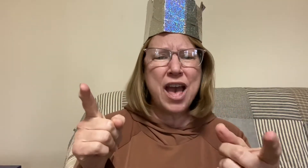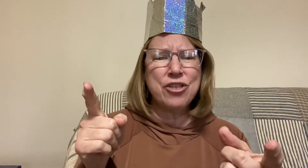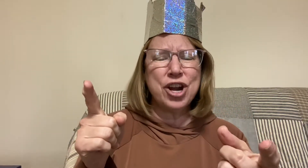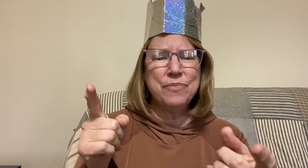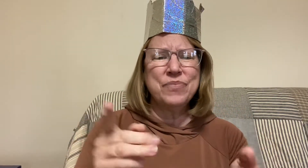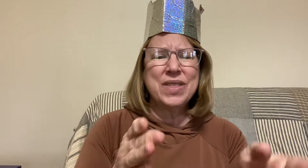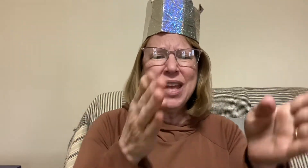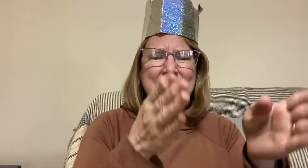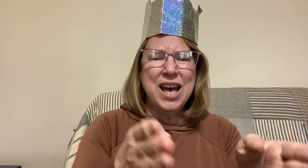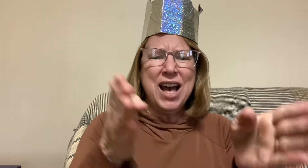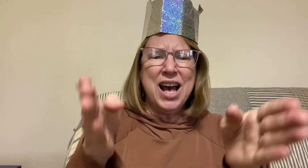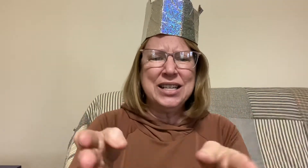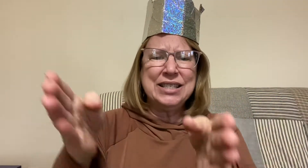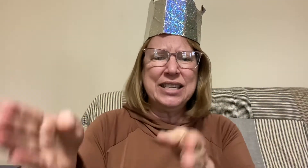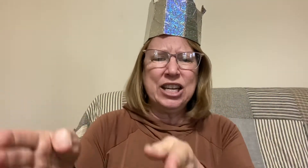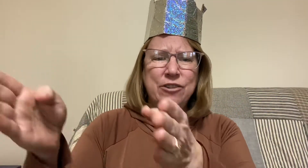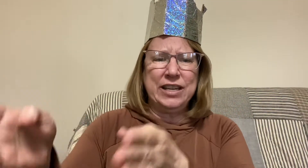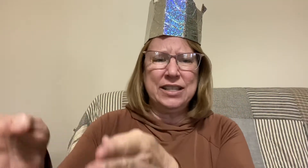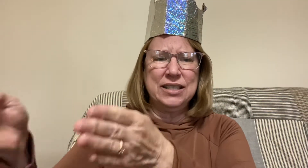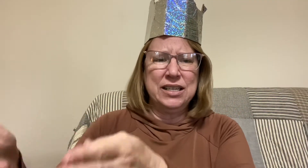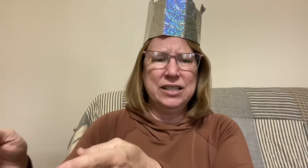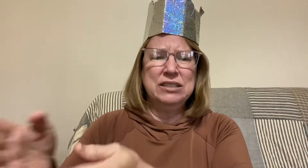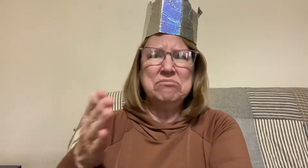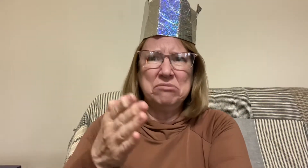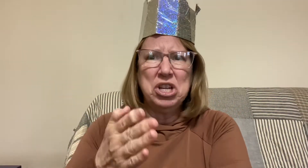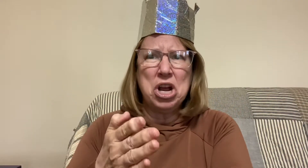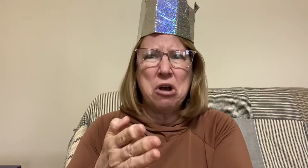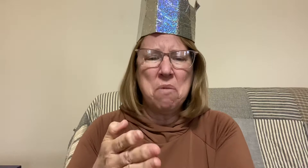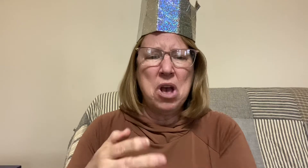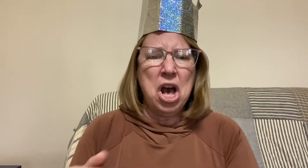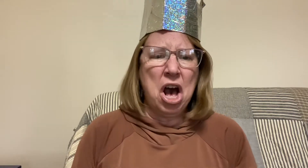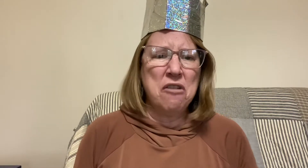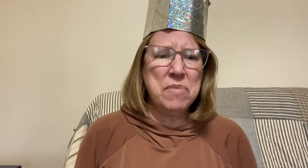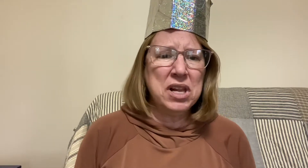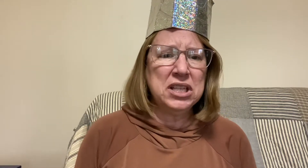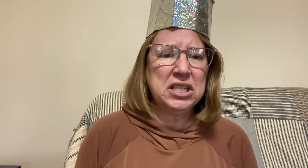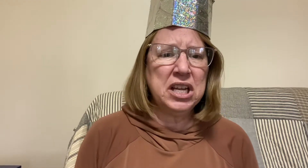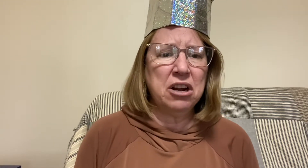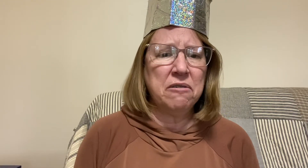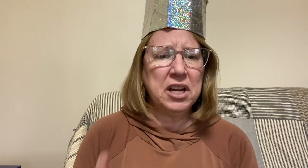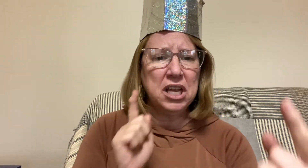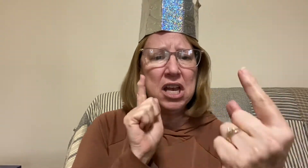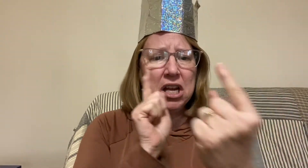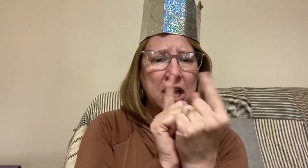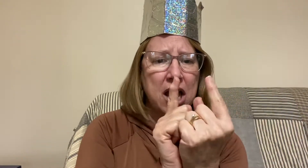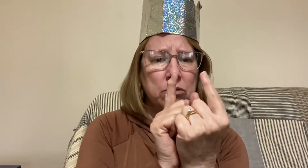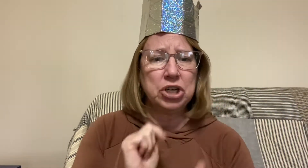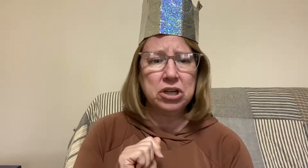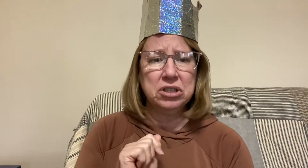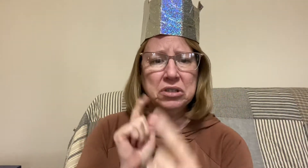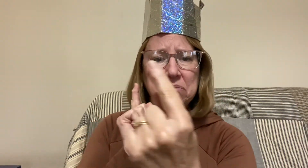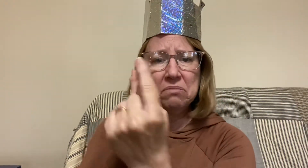rather a series, of military encounters